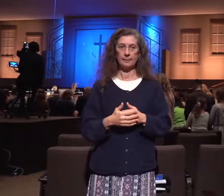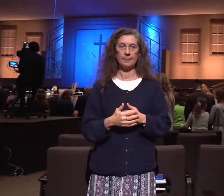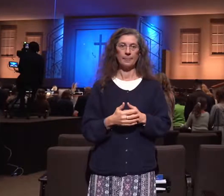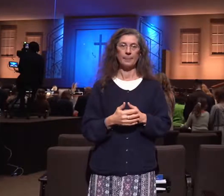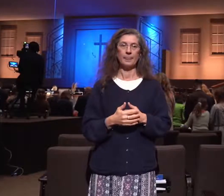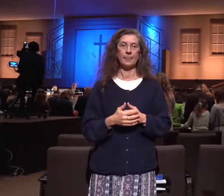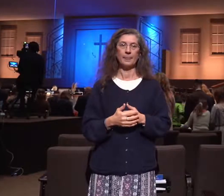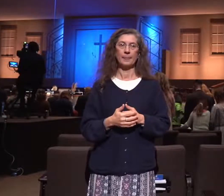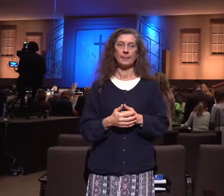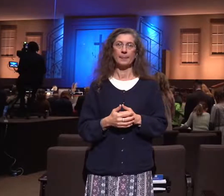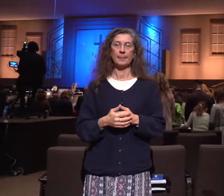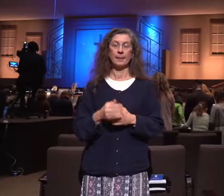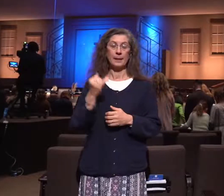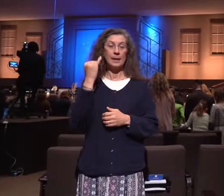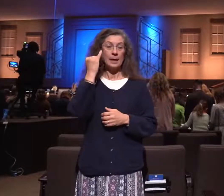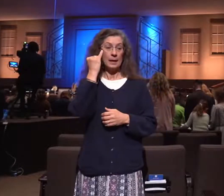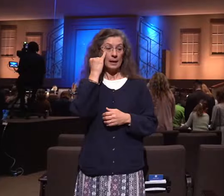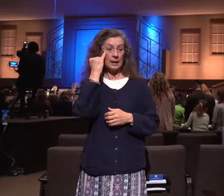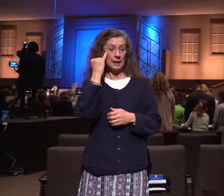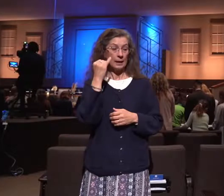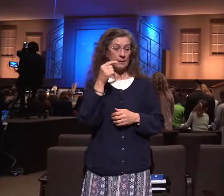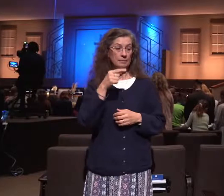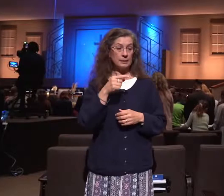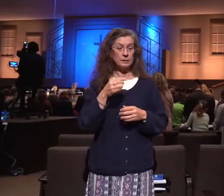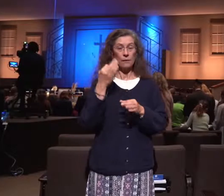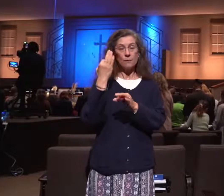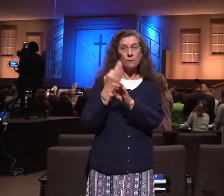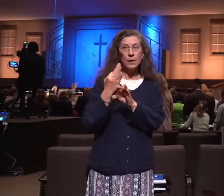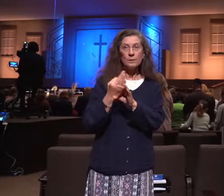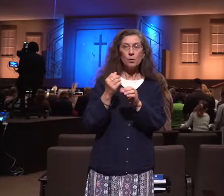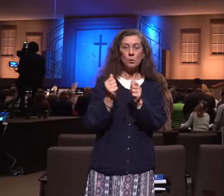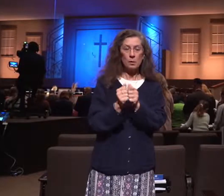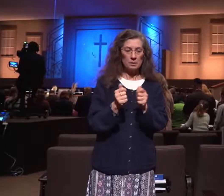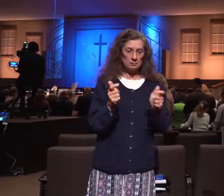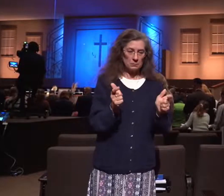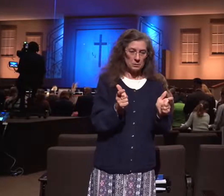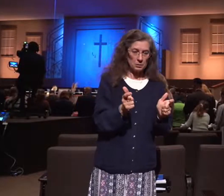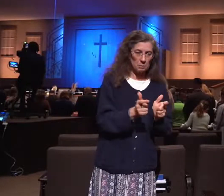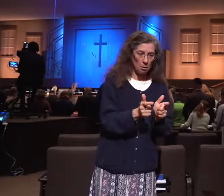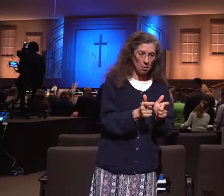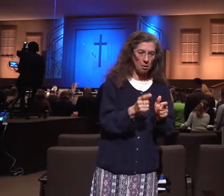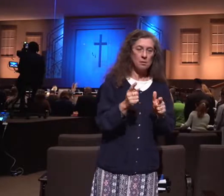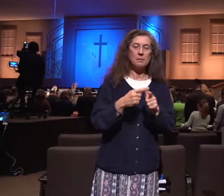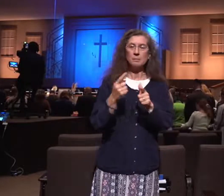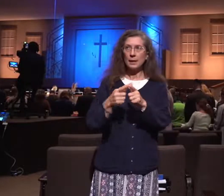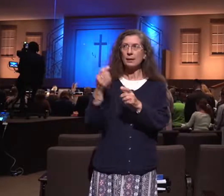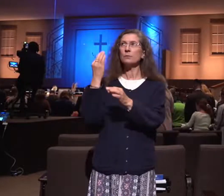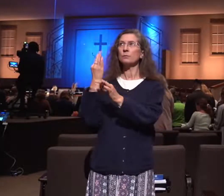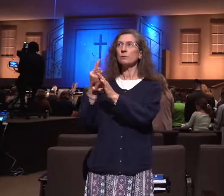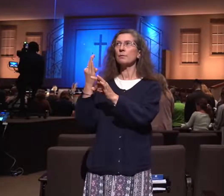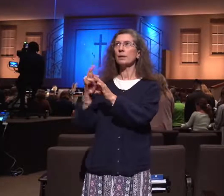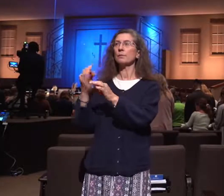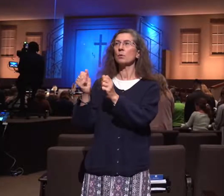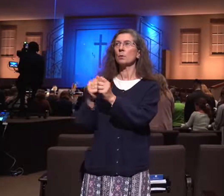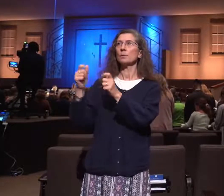He that is faithful in that which is least is faithful also in